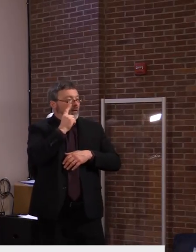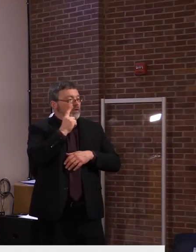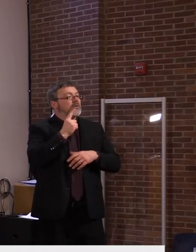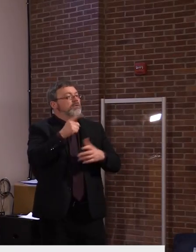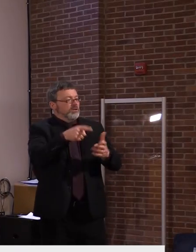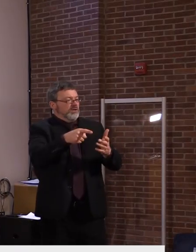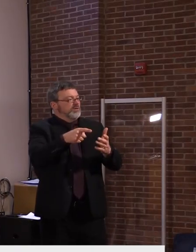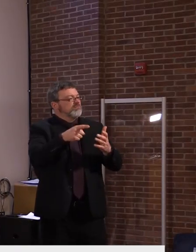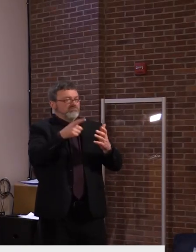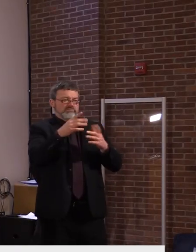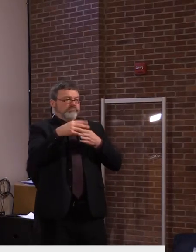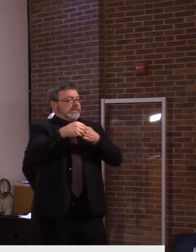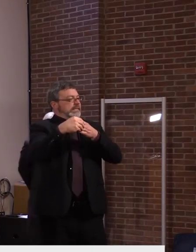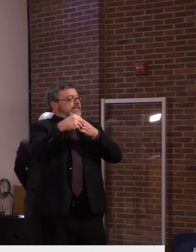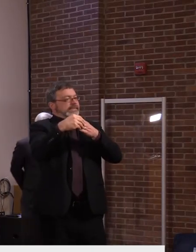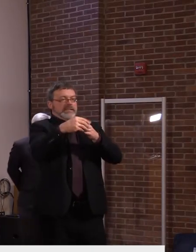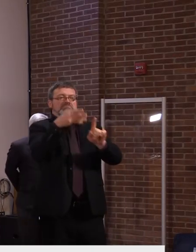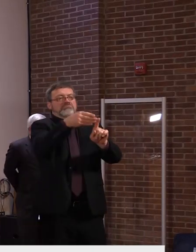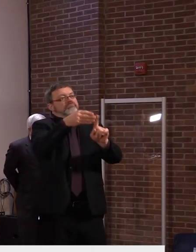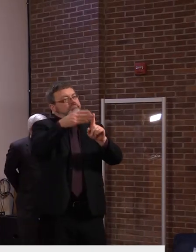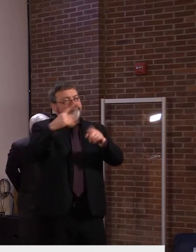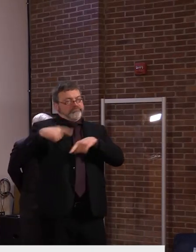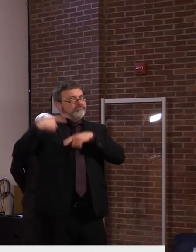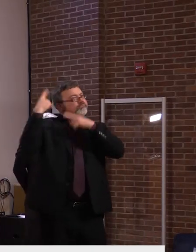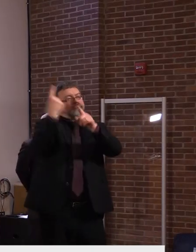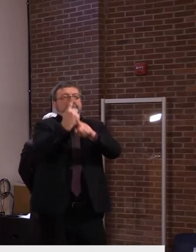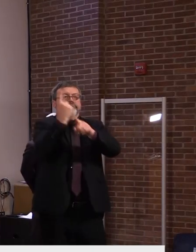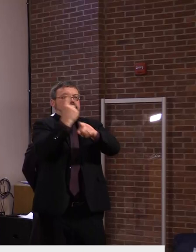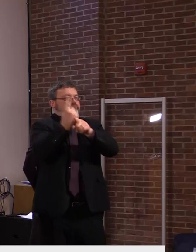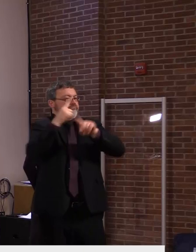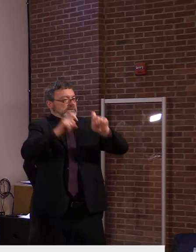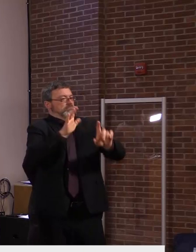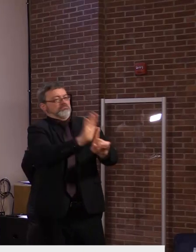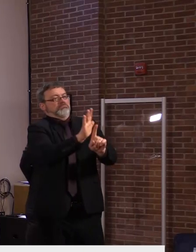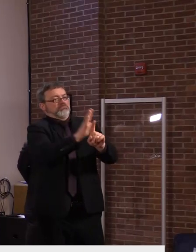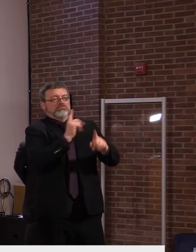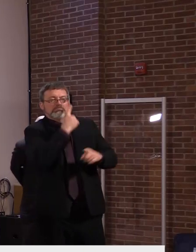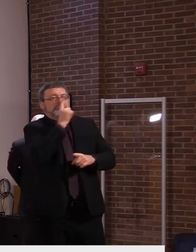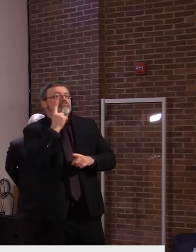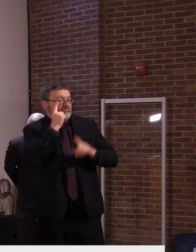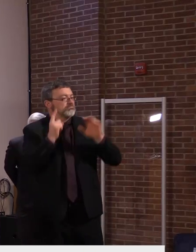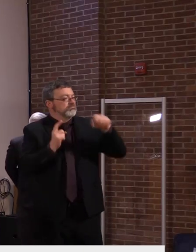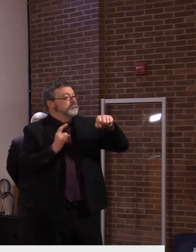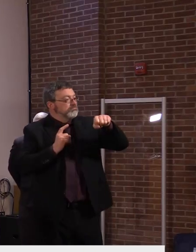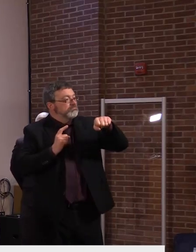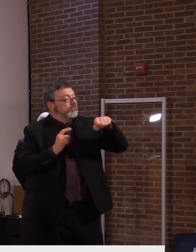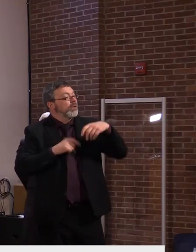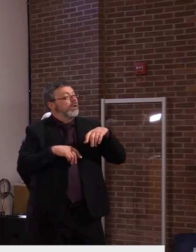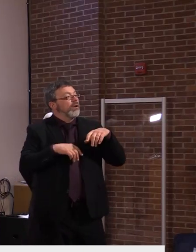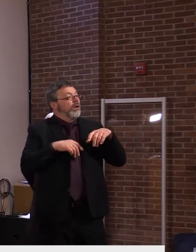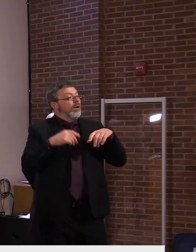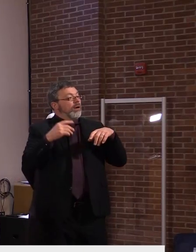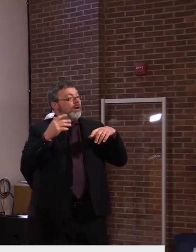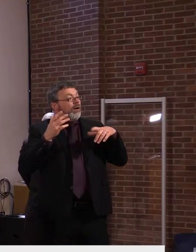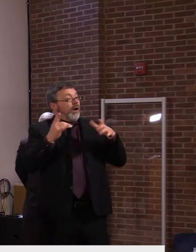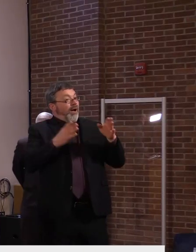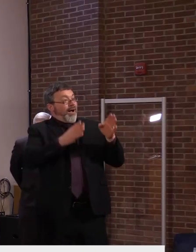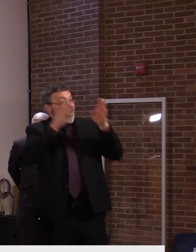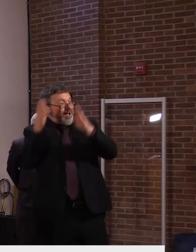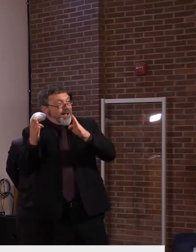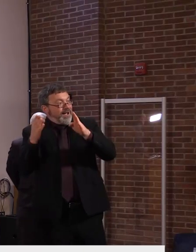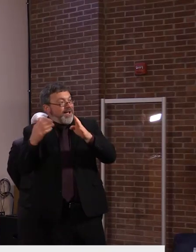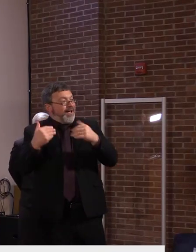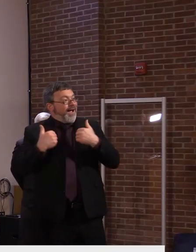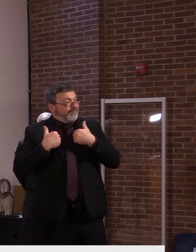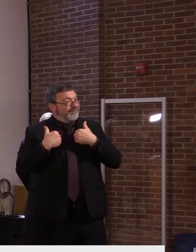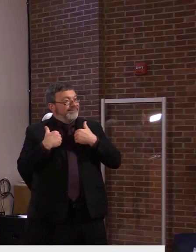that's the one we've used to rely on throughout the pandemic. Turns out, though, there are several other